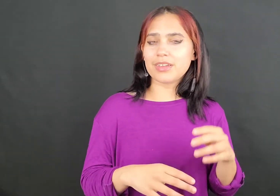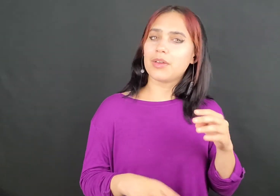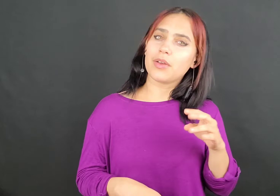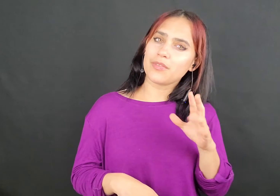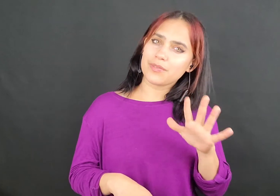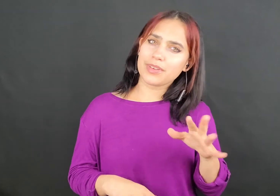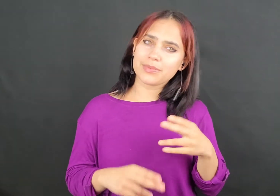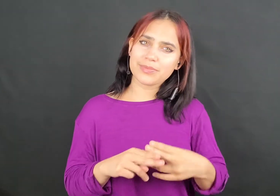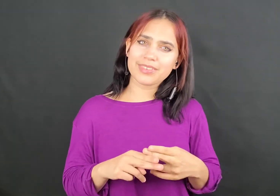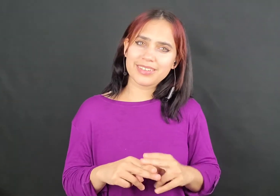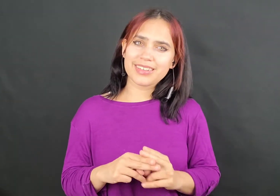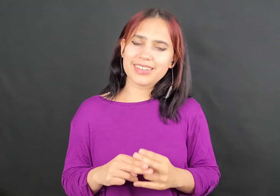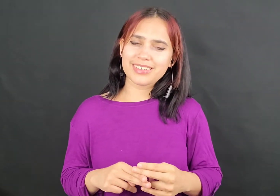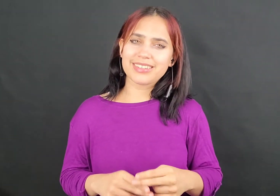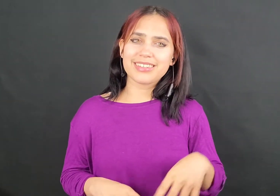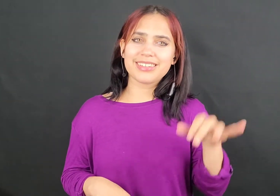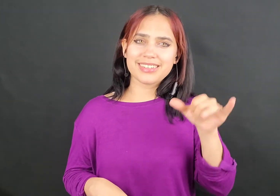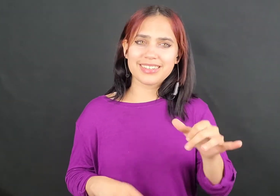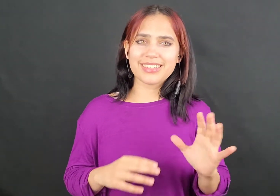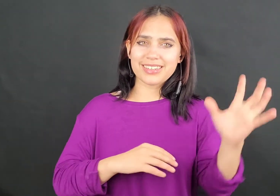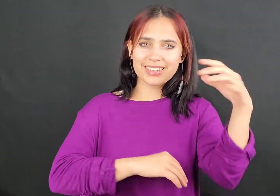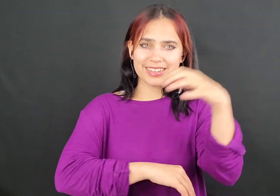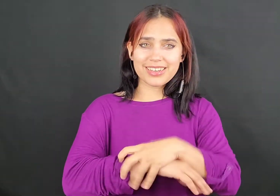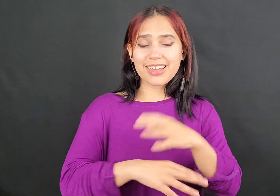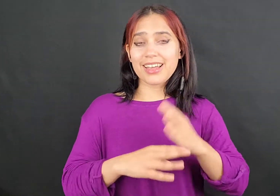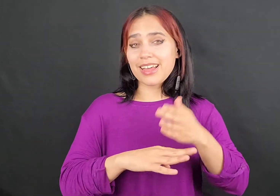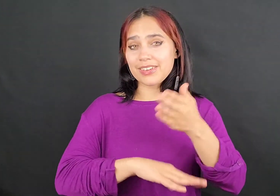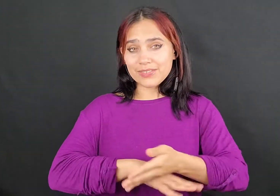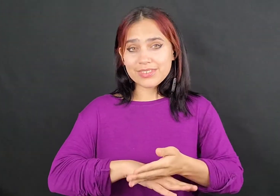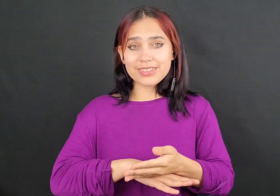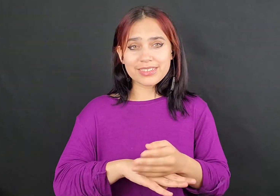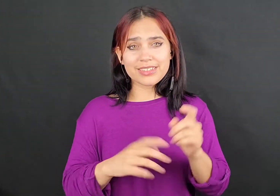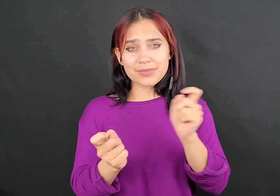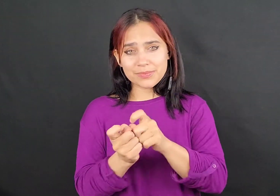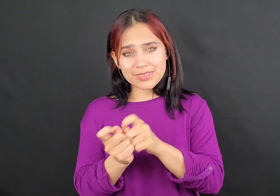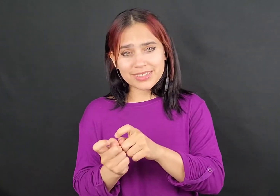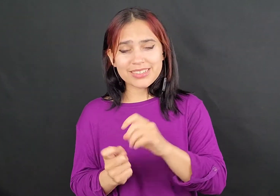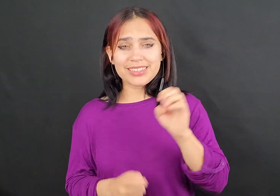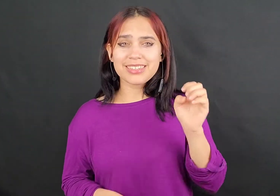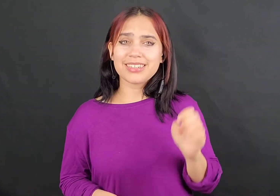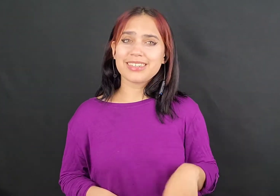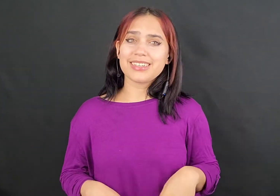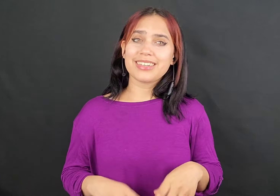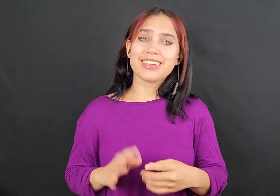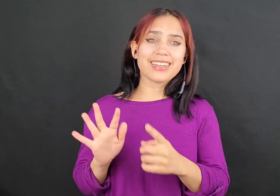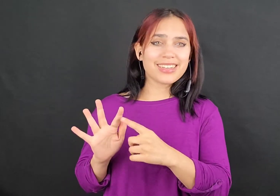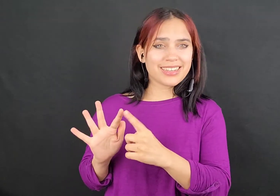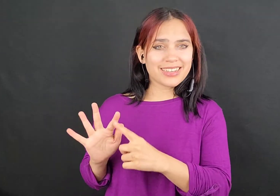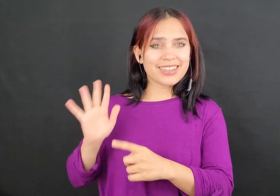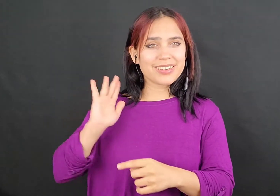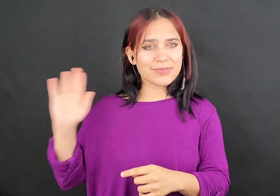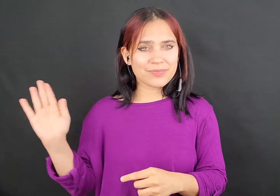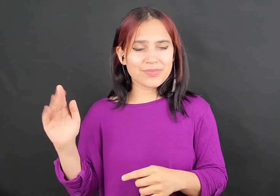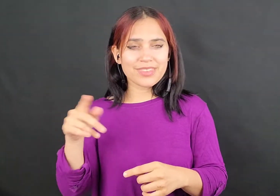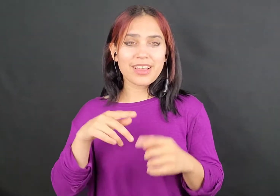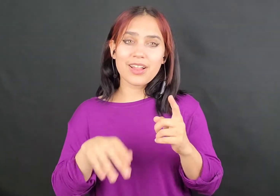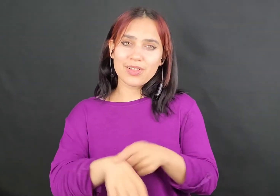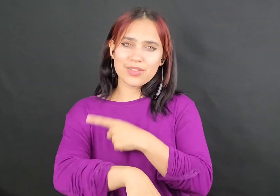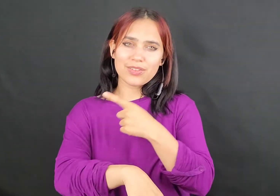the precipitous east face of the rock along a path shown to them by a shepherd. Next morning, it was said, the alarm was